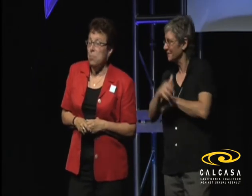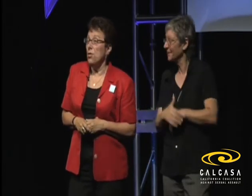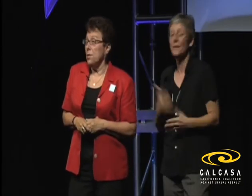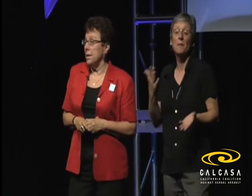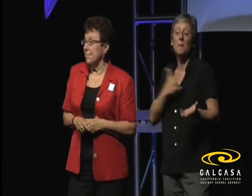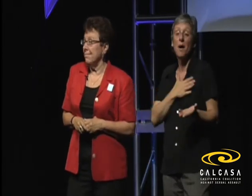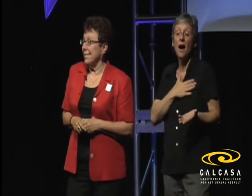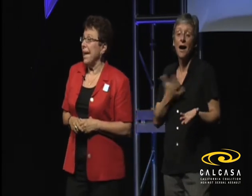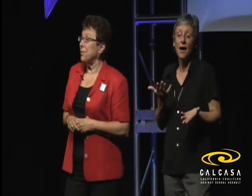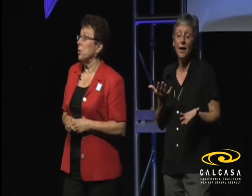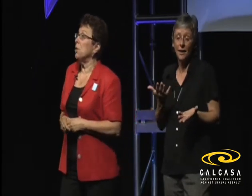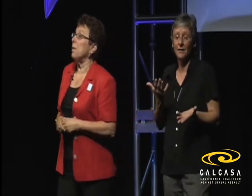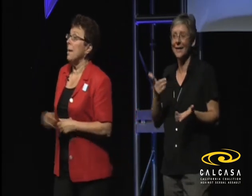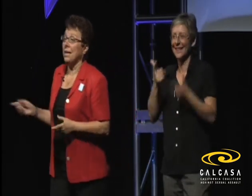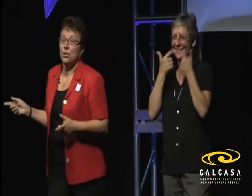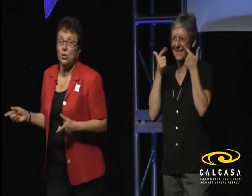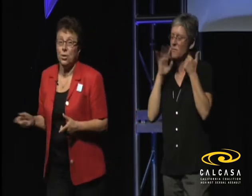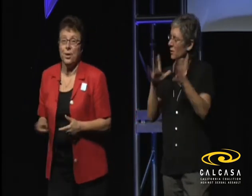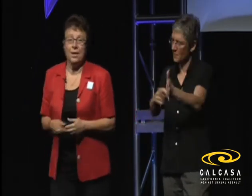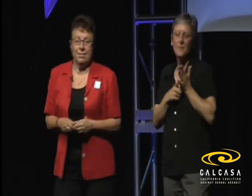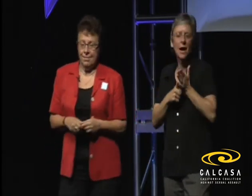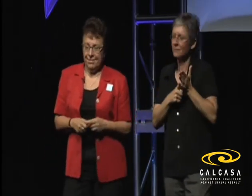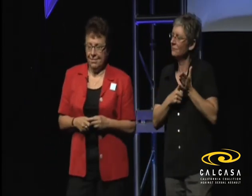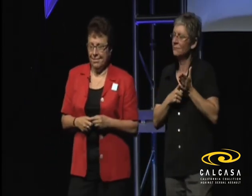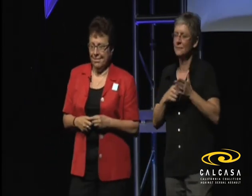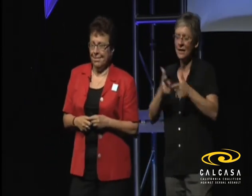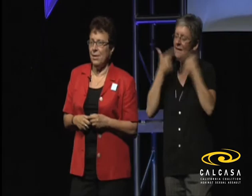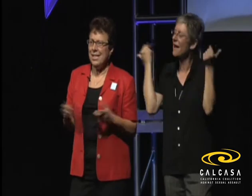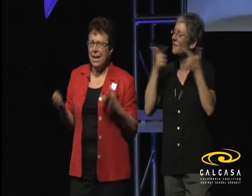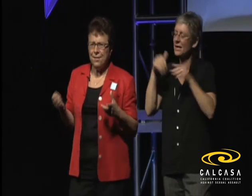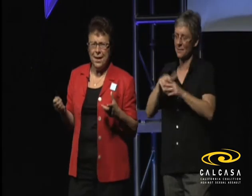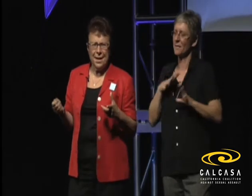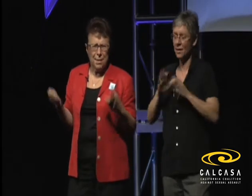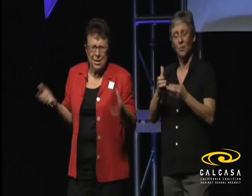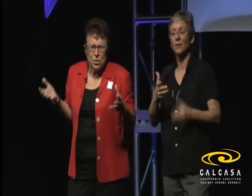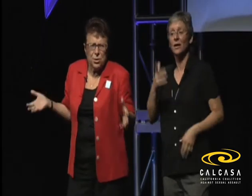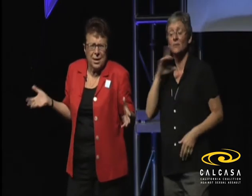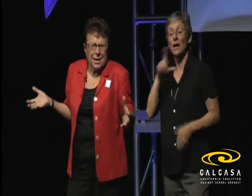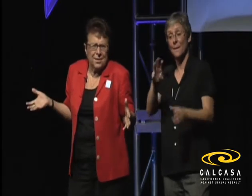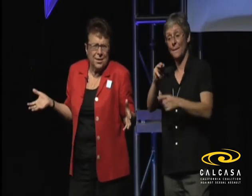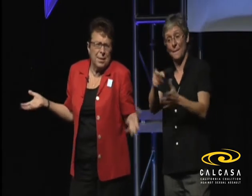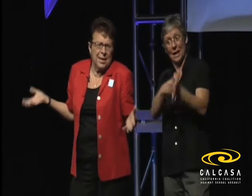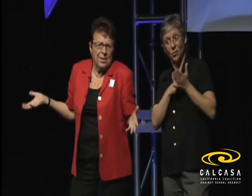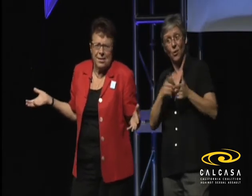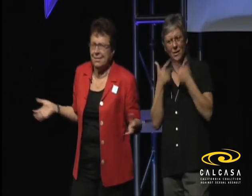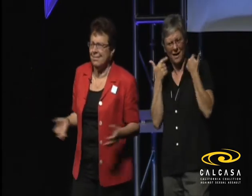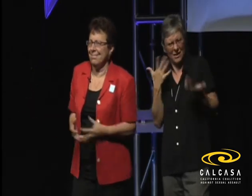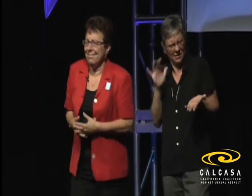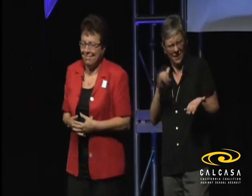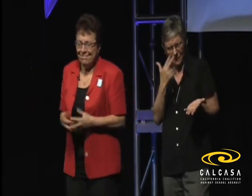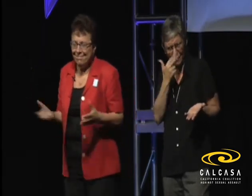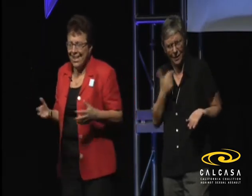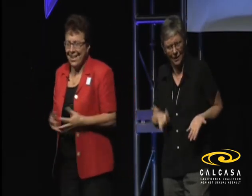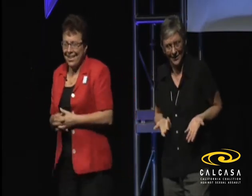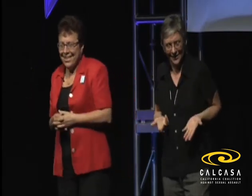In my movement, laughter would be mandatory. Now, isn't that funny, mandatory laughter? I mean, how can...